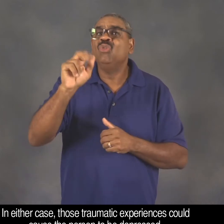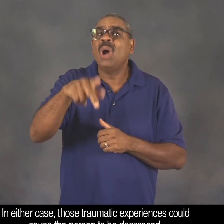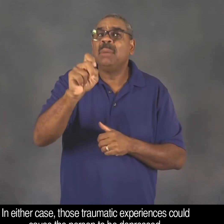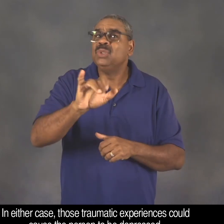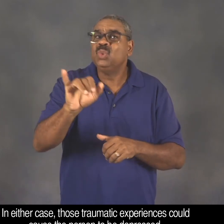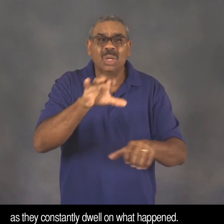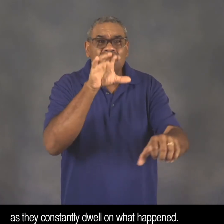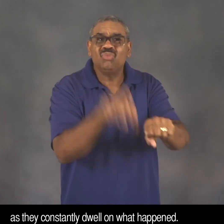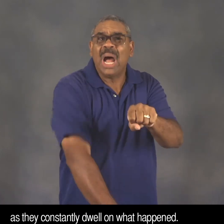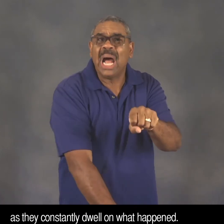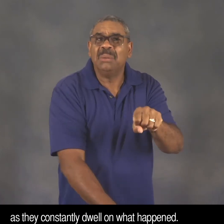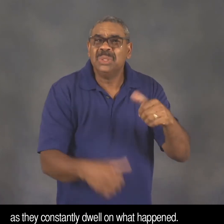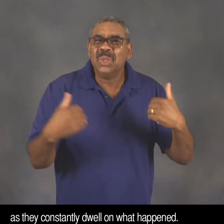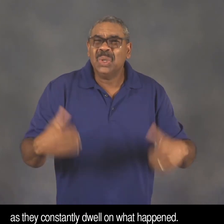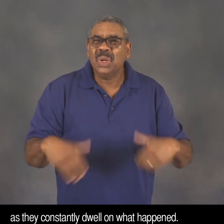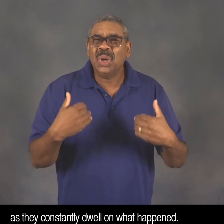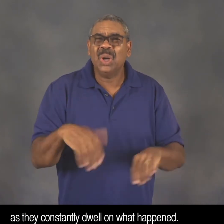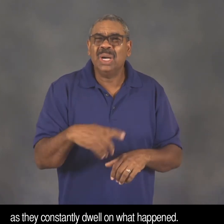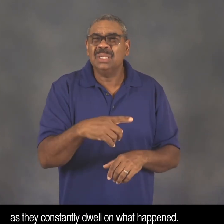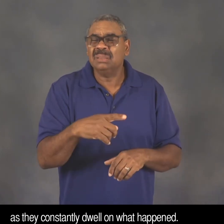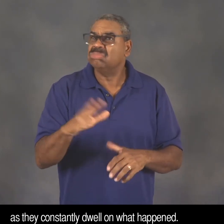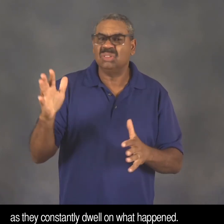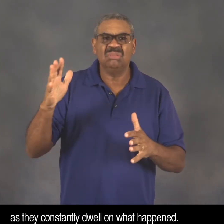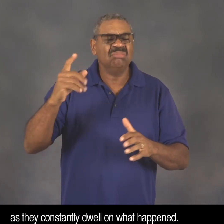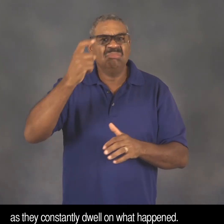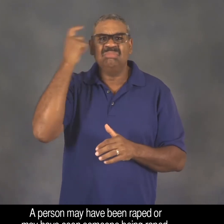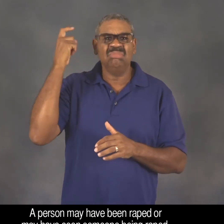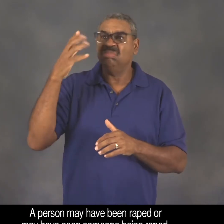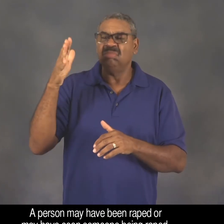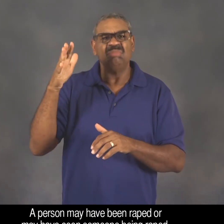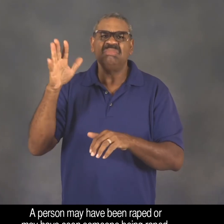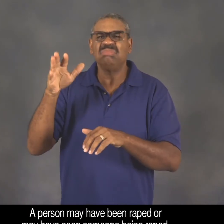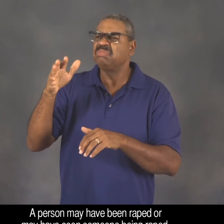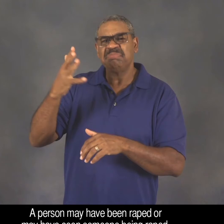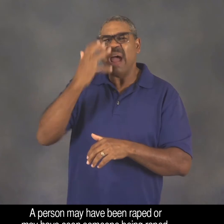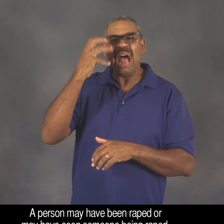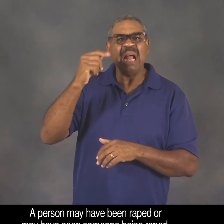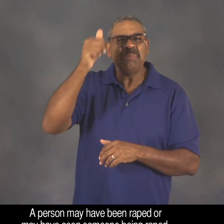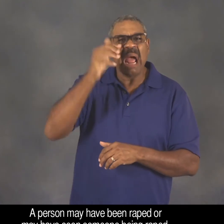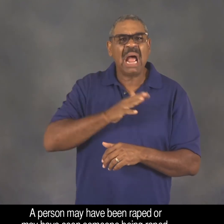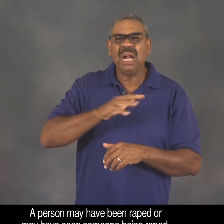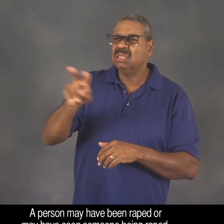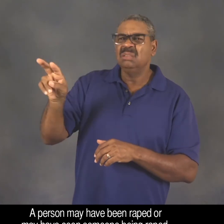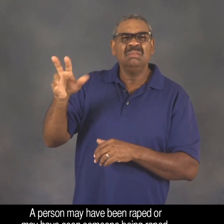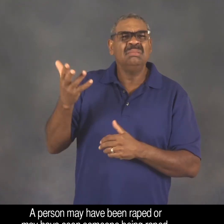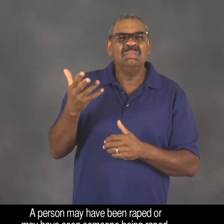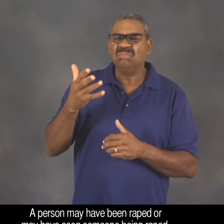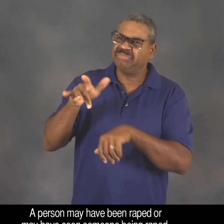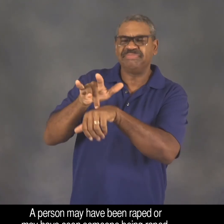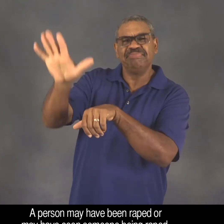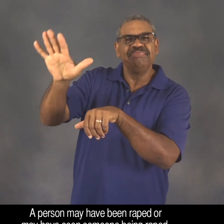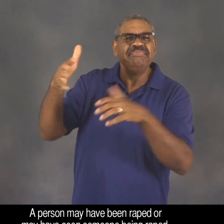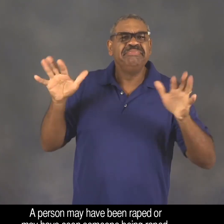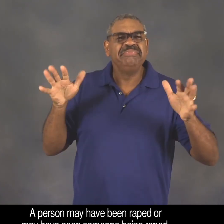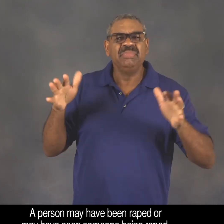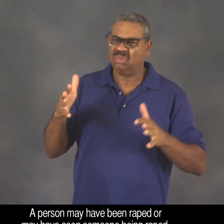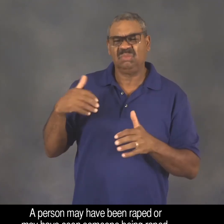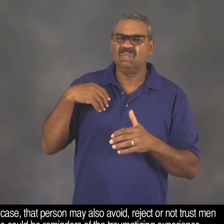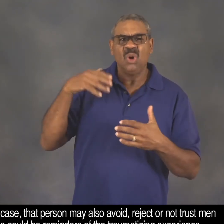to be depressed as they constantly dwell on what happened. A person may have been raped or may have seen someone being raped. In